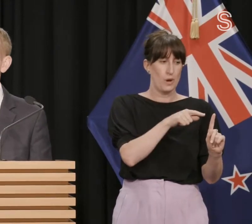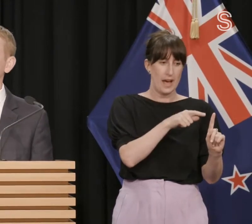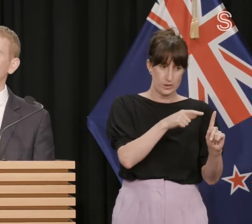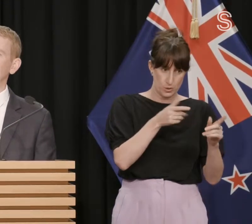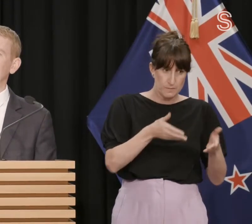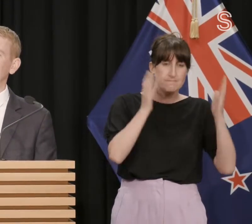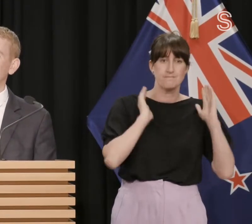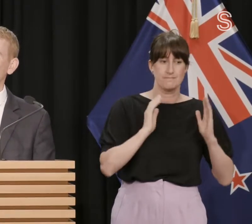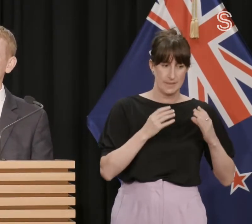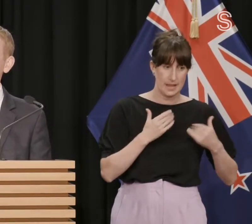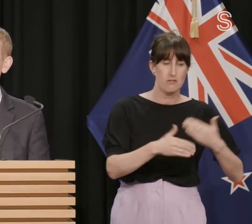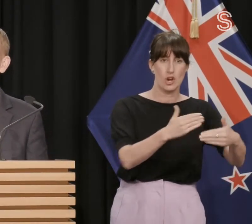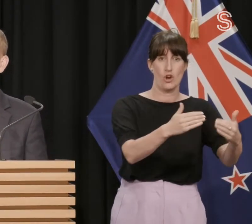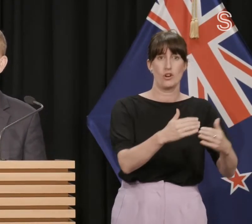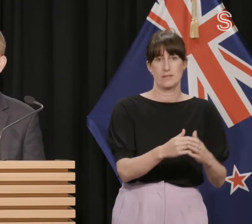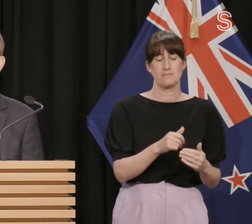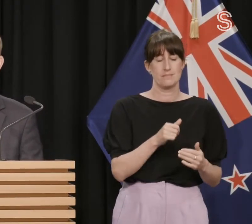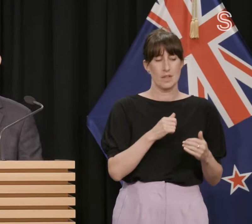that.